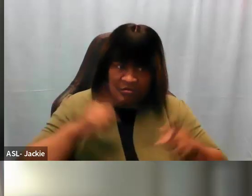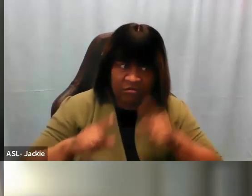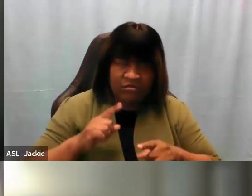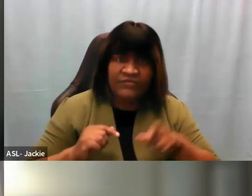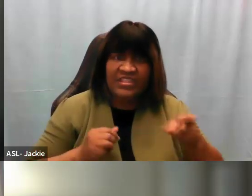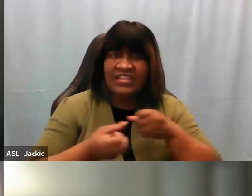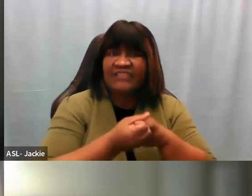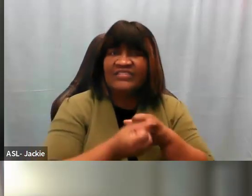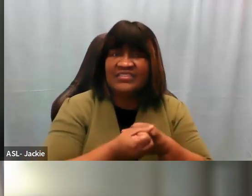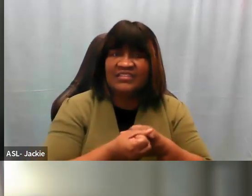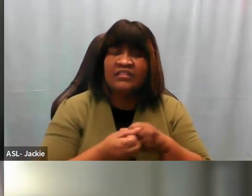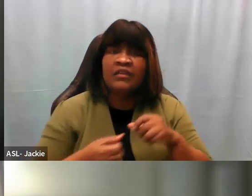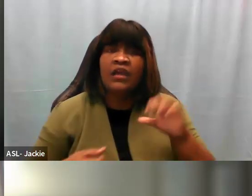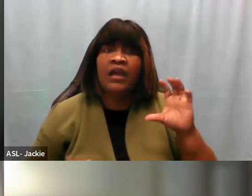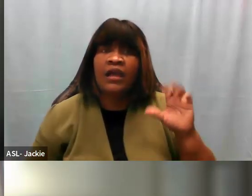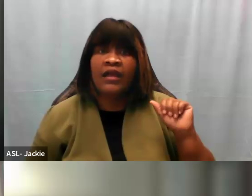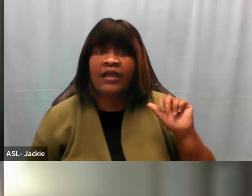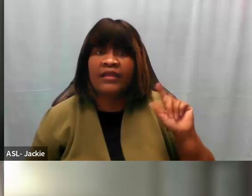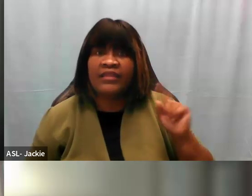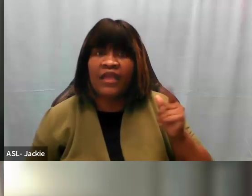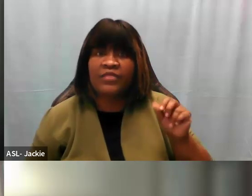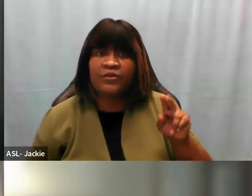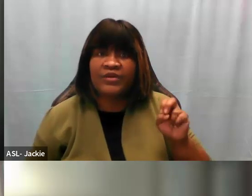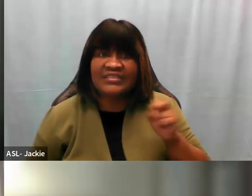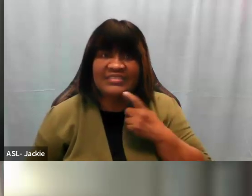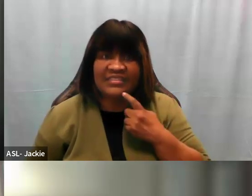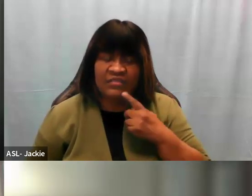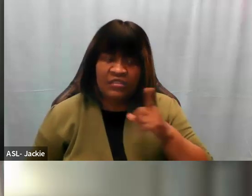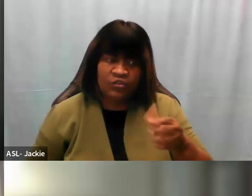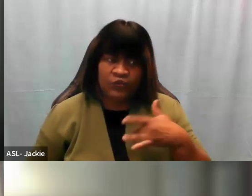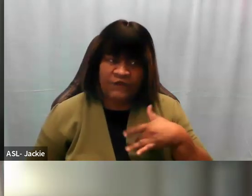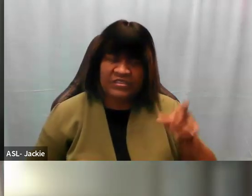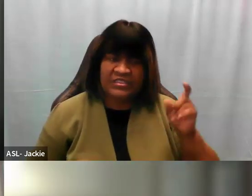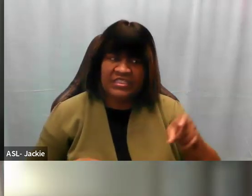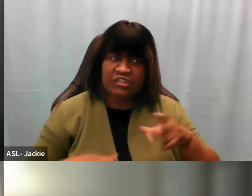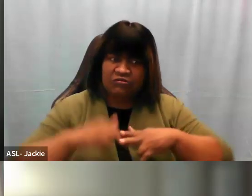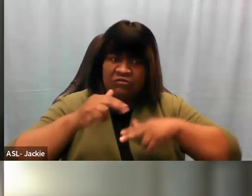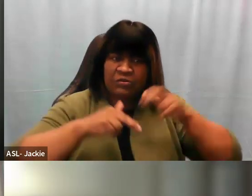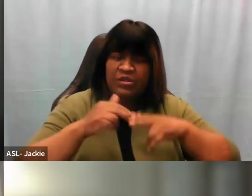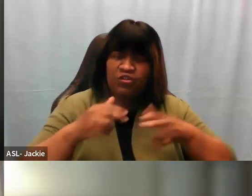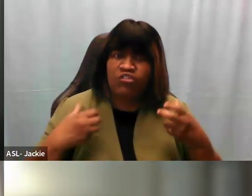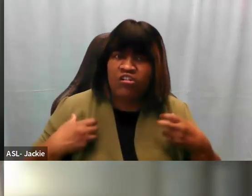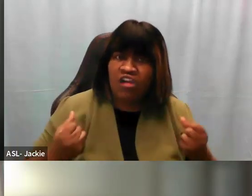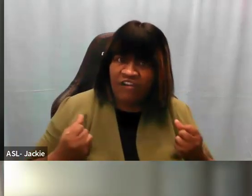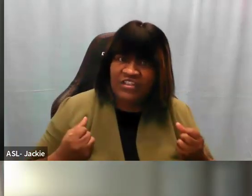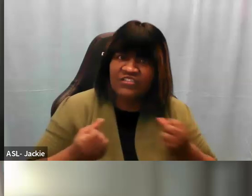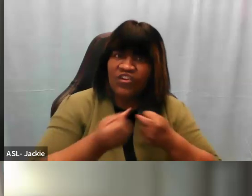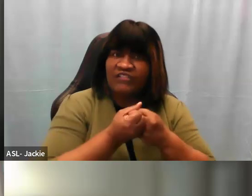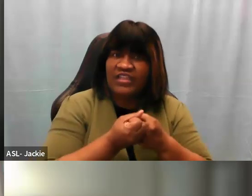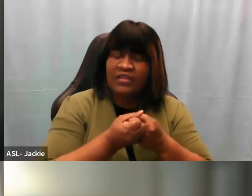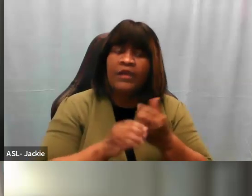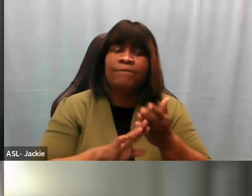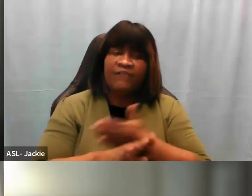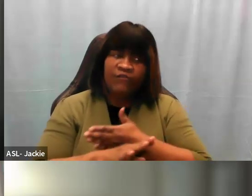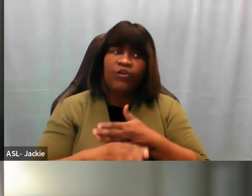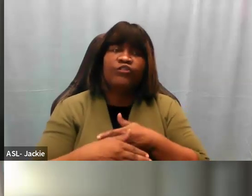asked, do you find there is a need to build one's advocacy confidence before you